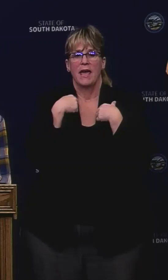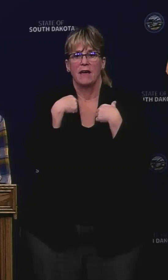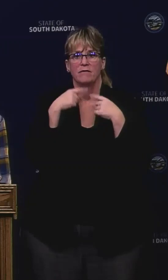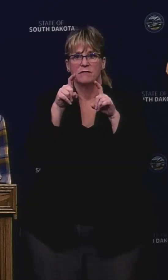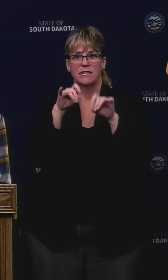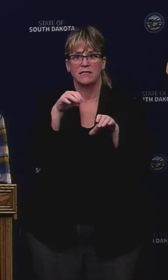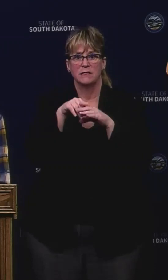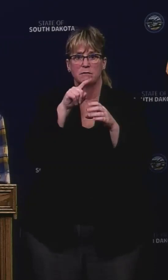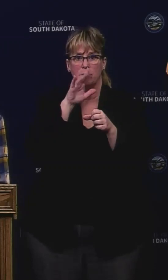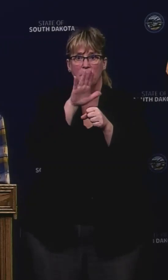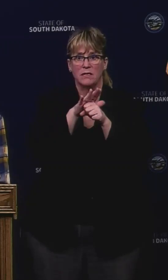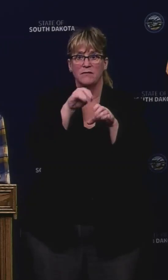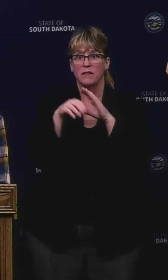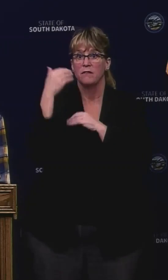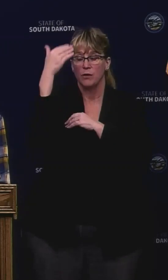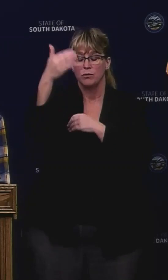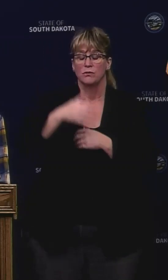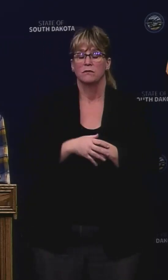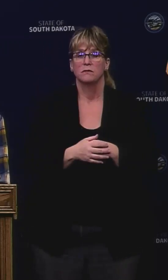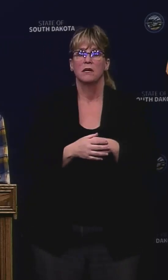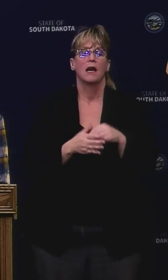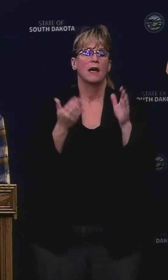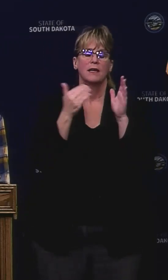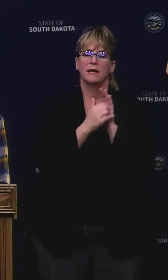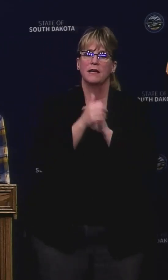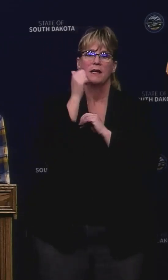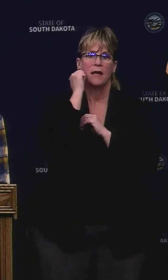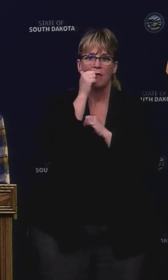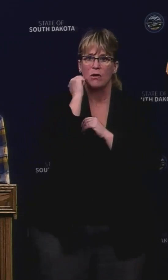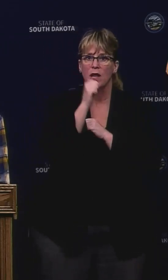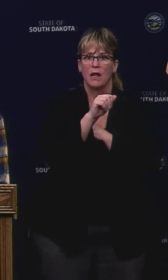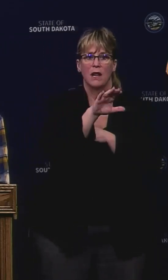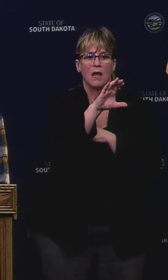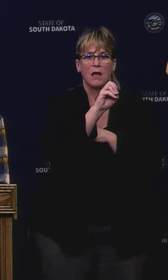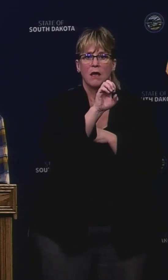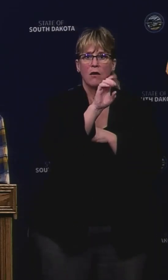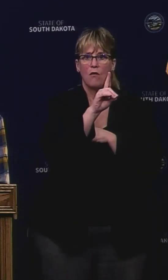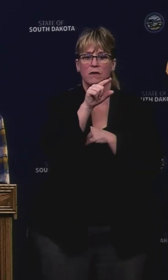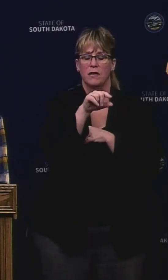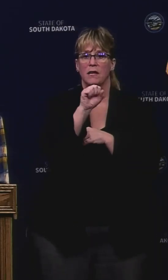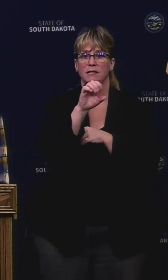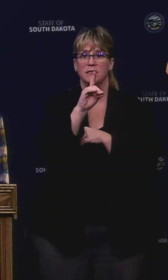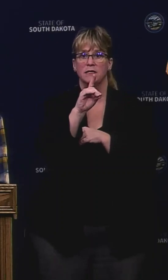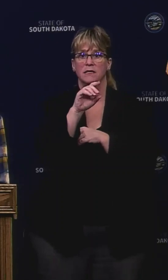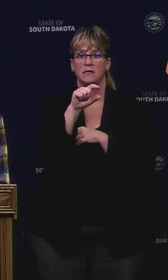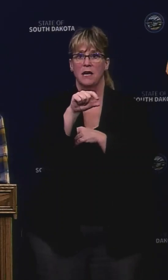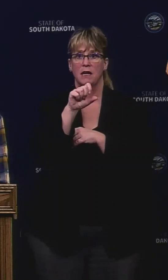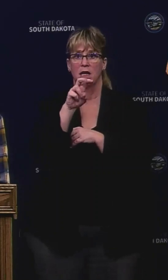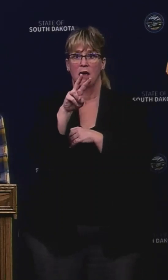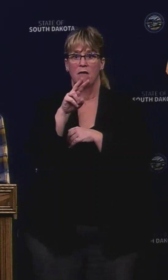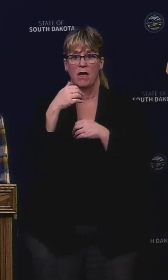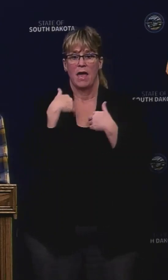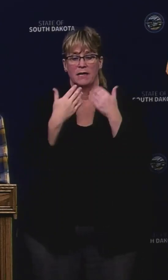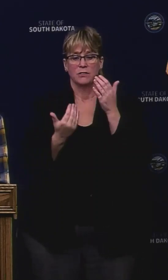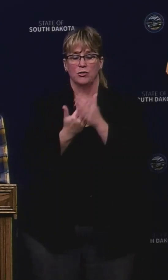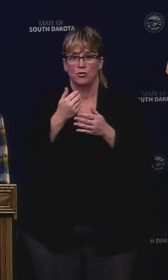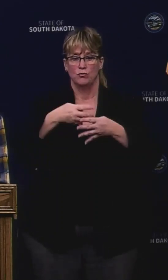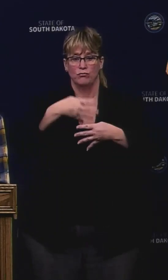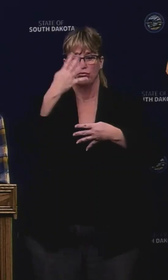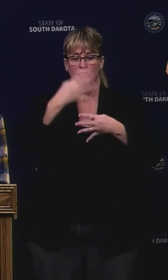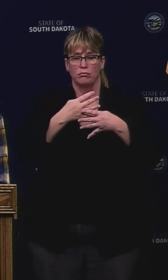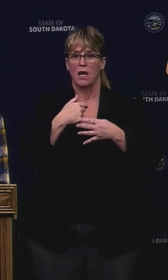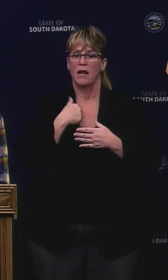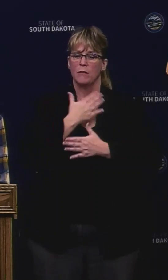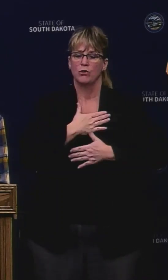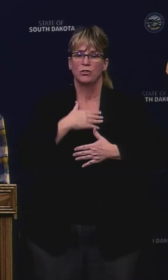the future. And again, every single day, covid.sd.gov is updated, and I'd appreciate everybody